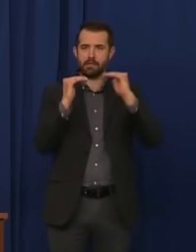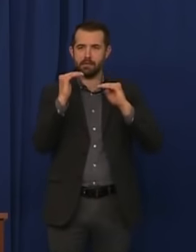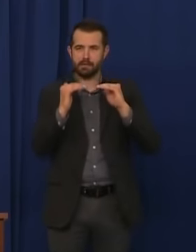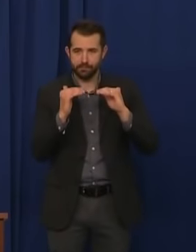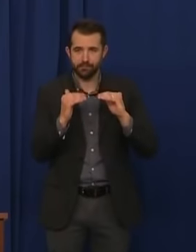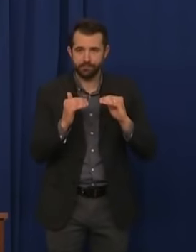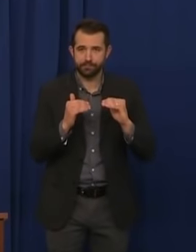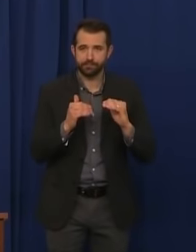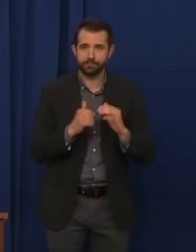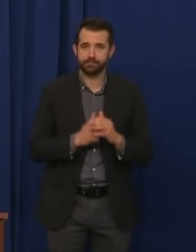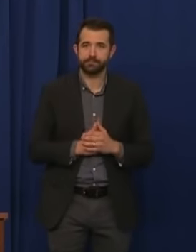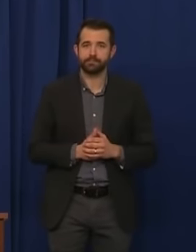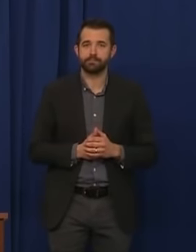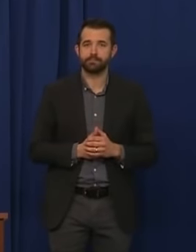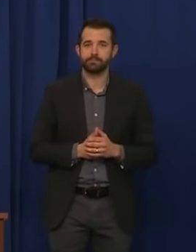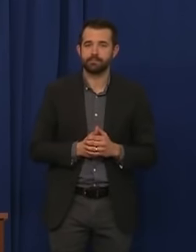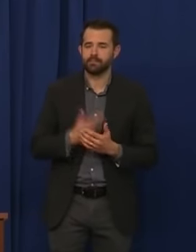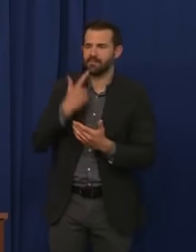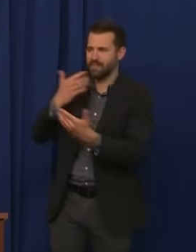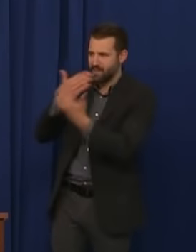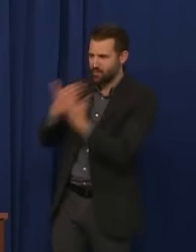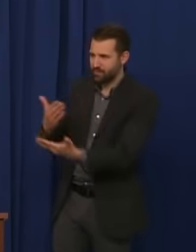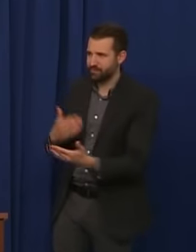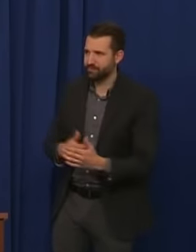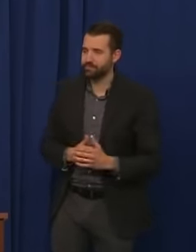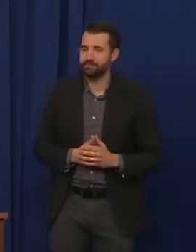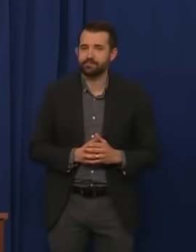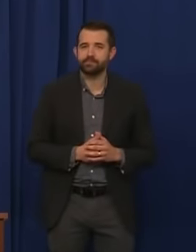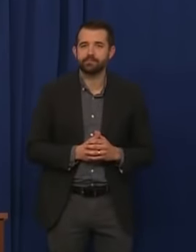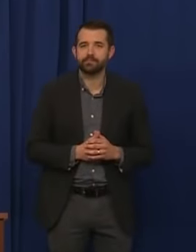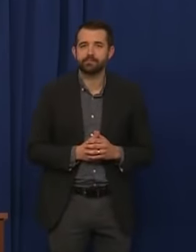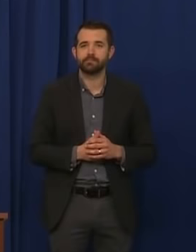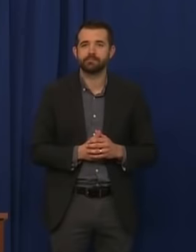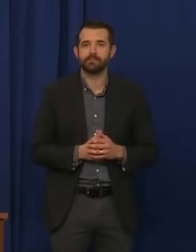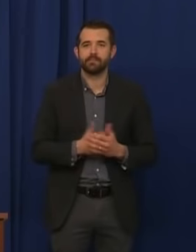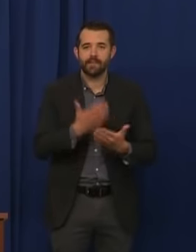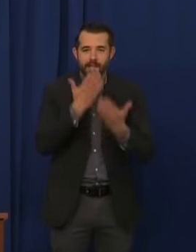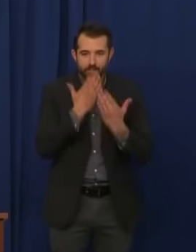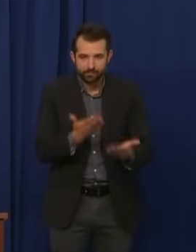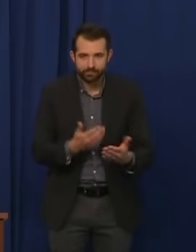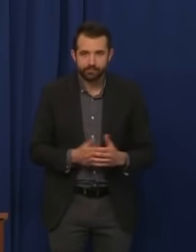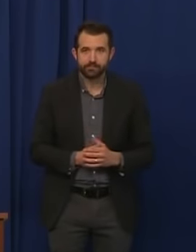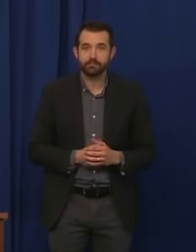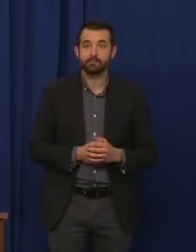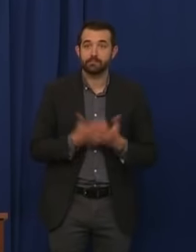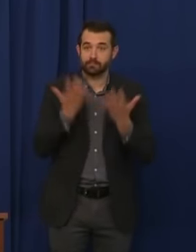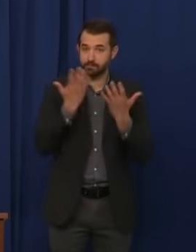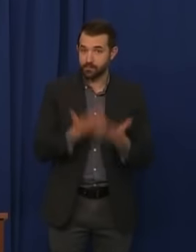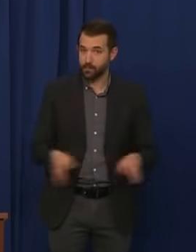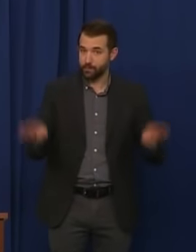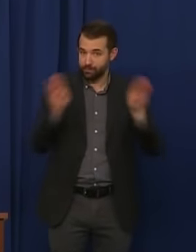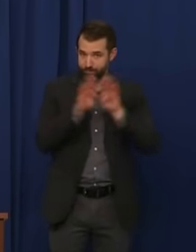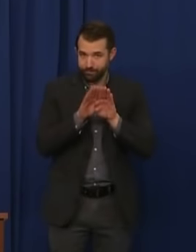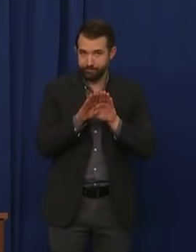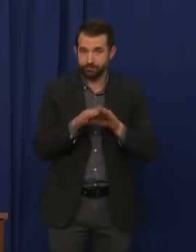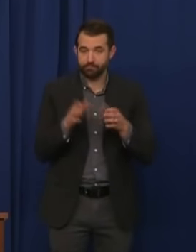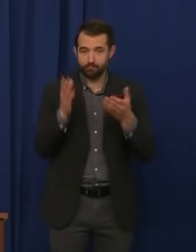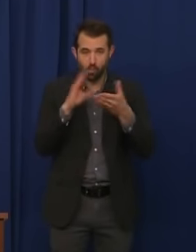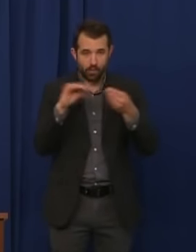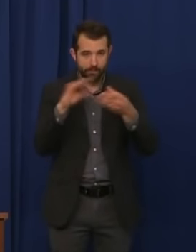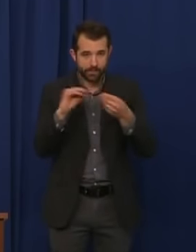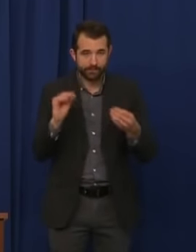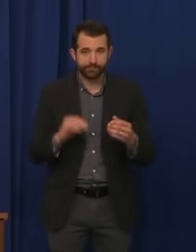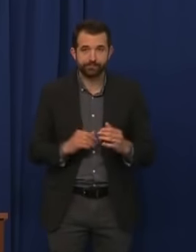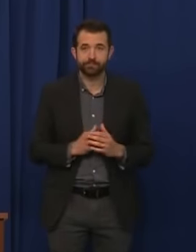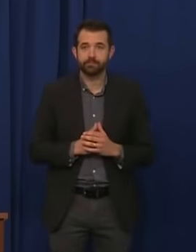Yeah. Thank you, Governor. Thank you. Let me just say in closing, if I may, these are very, very